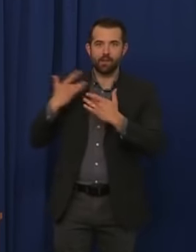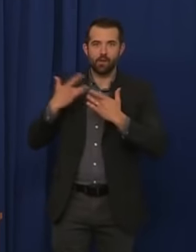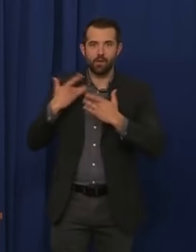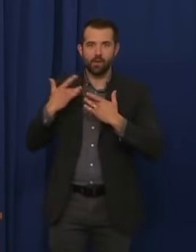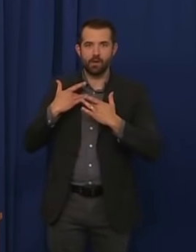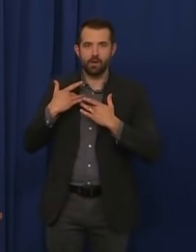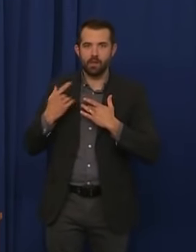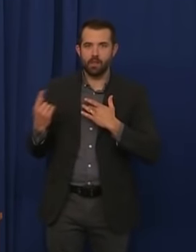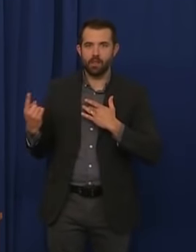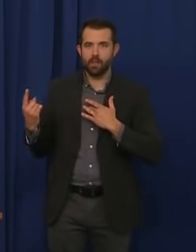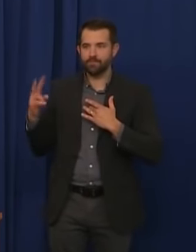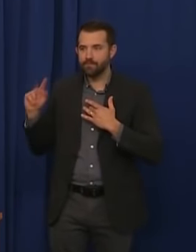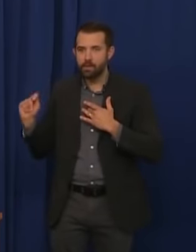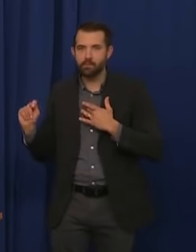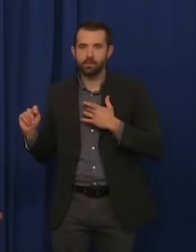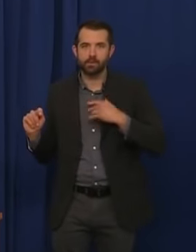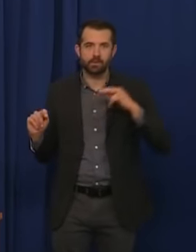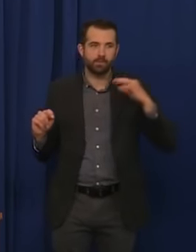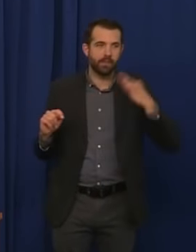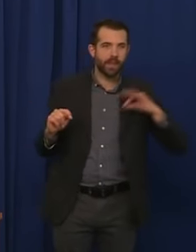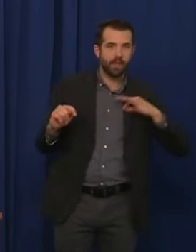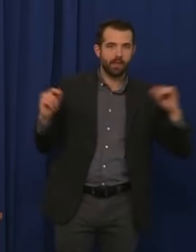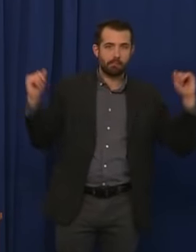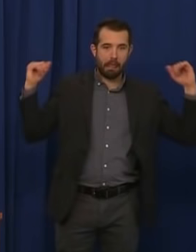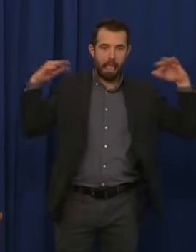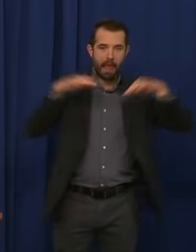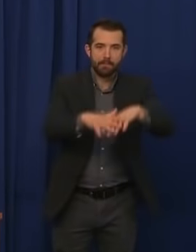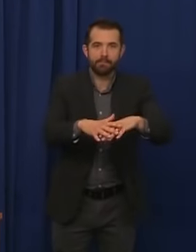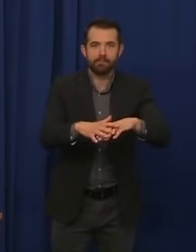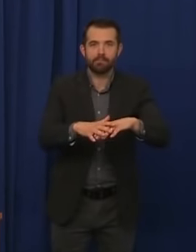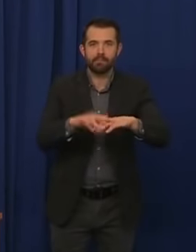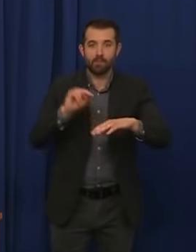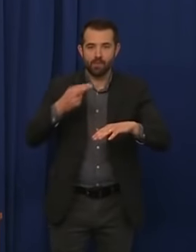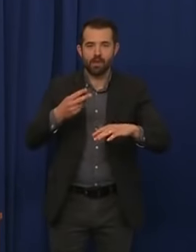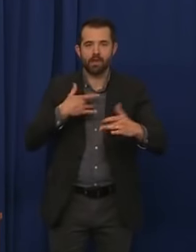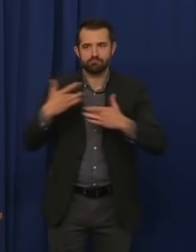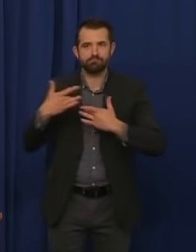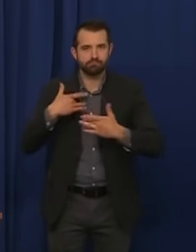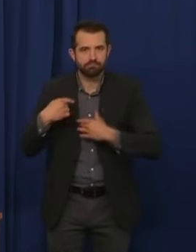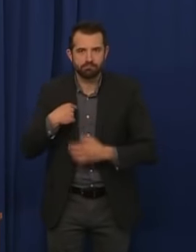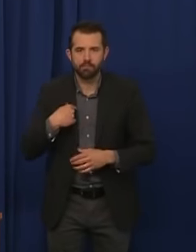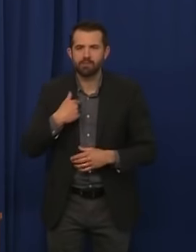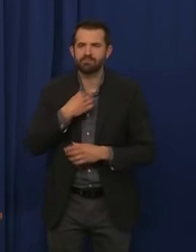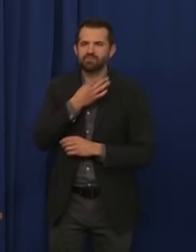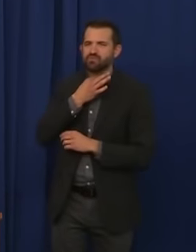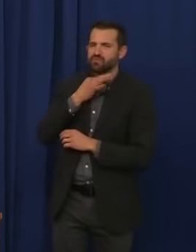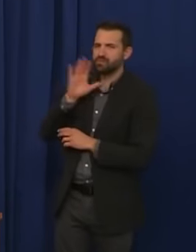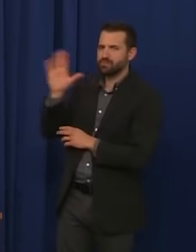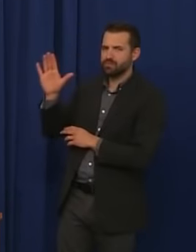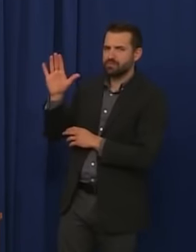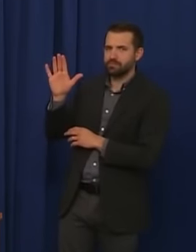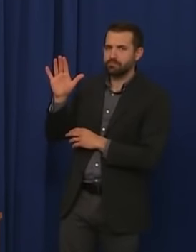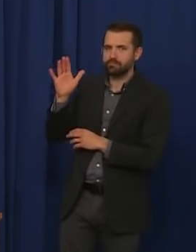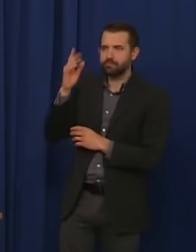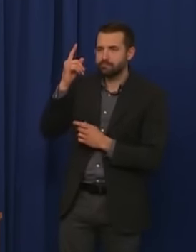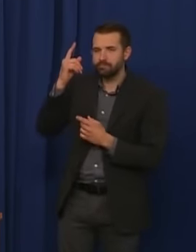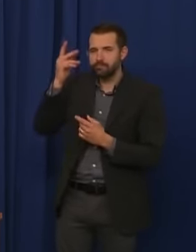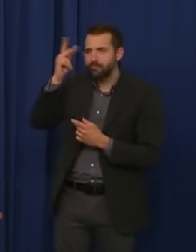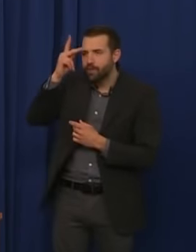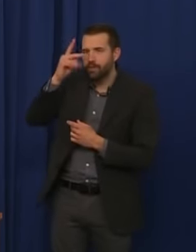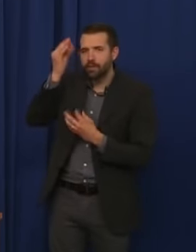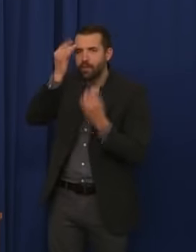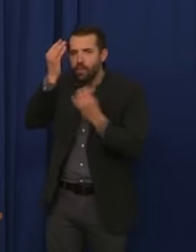some examples about how this, the three states, the three northern New England states are and what they're focusing on in their